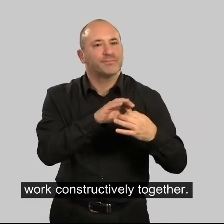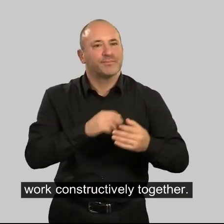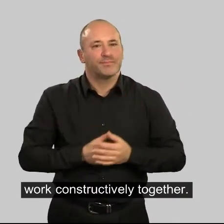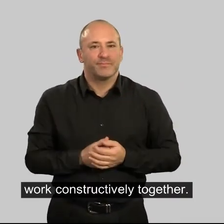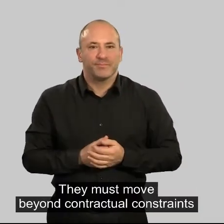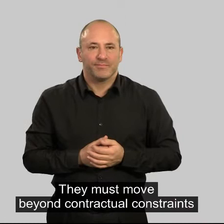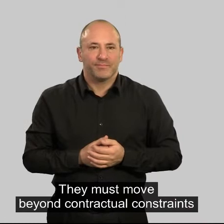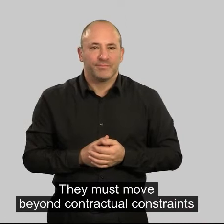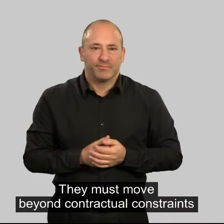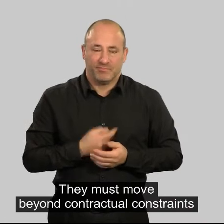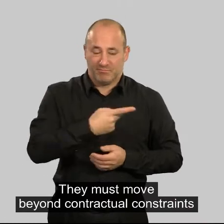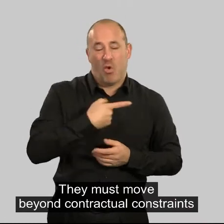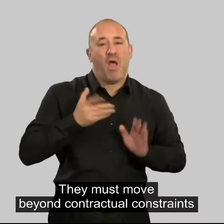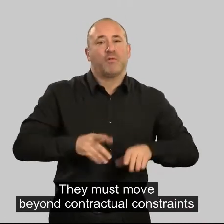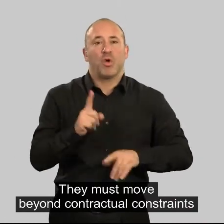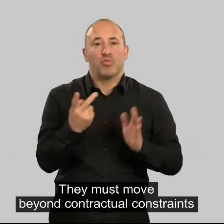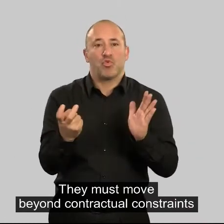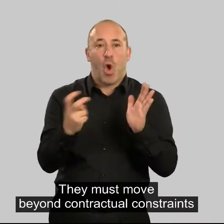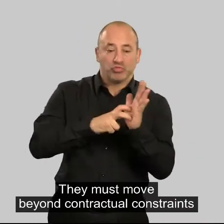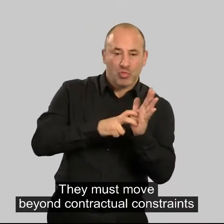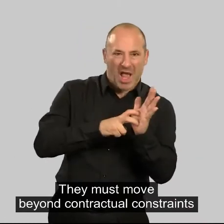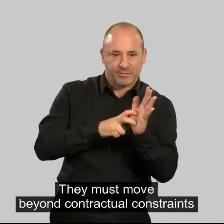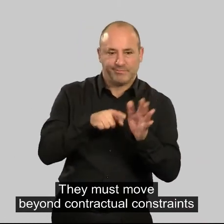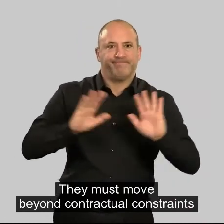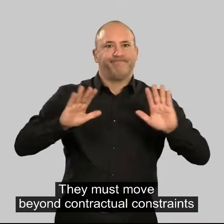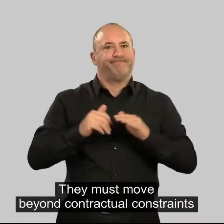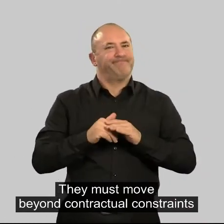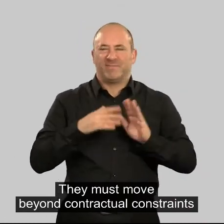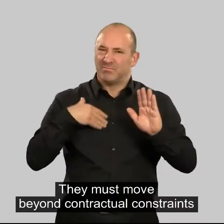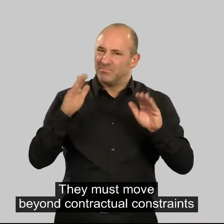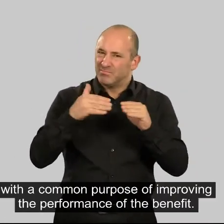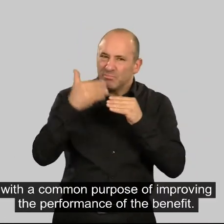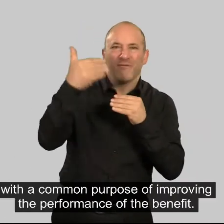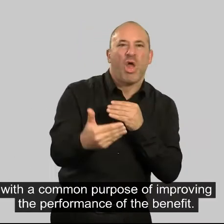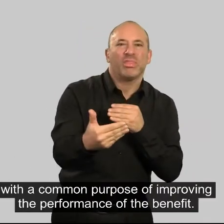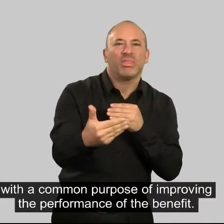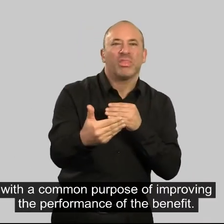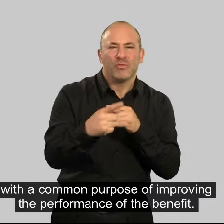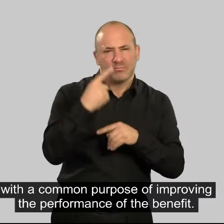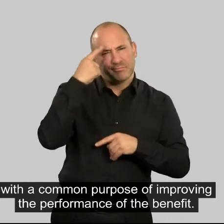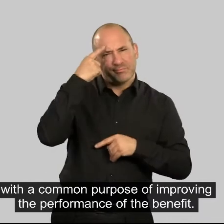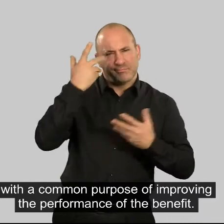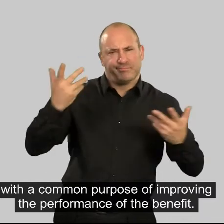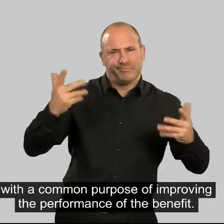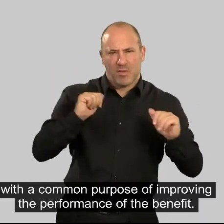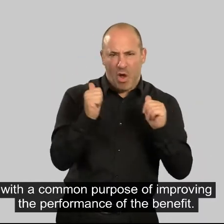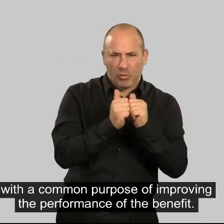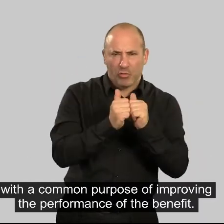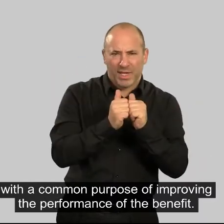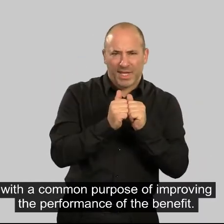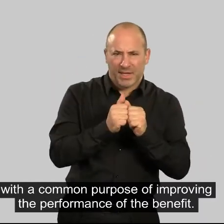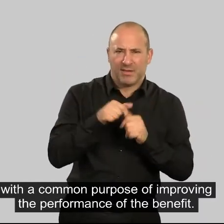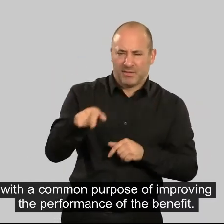They must move beyond contractual constraints with a common purpose of improving the performance of the